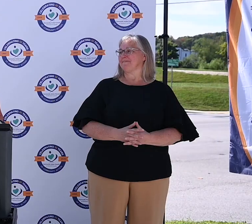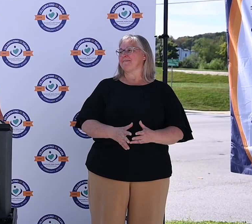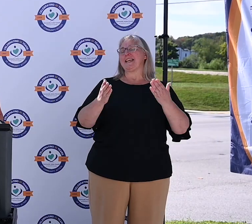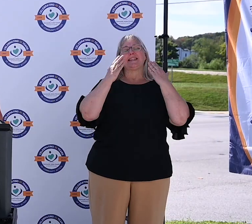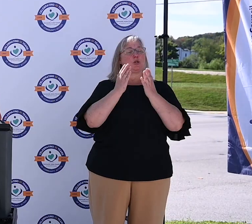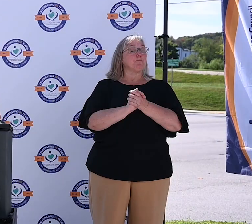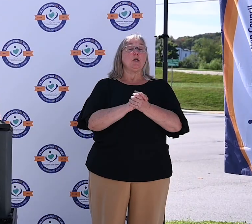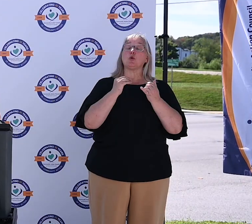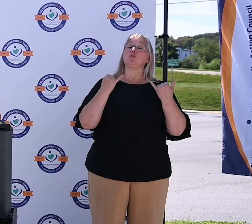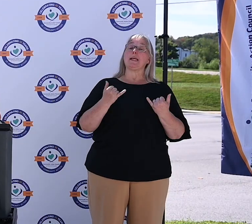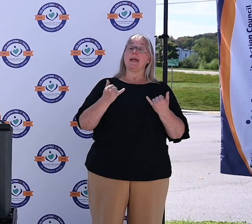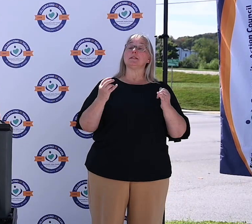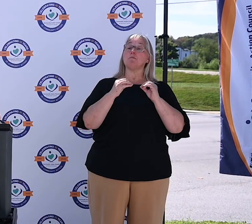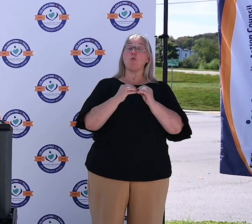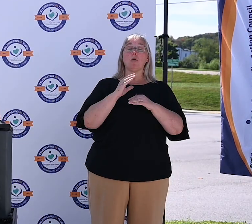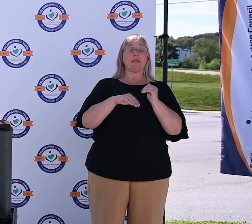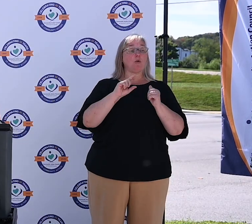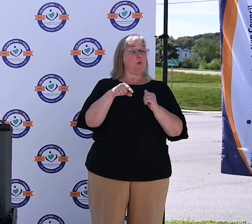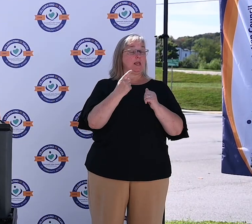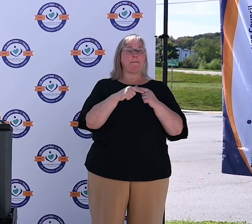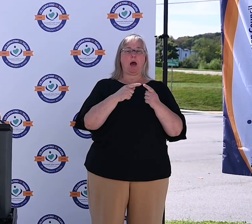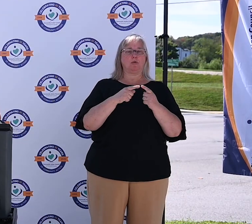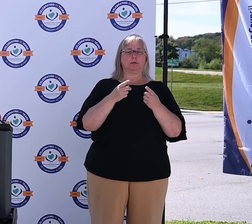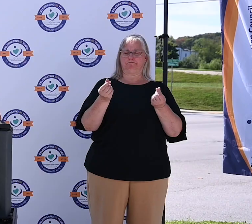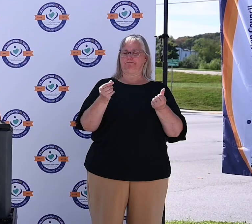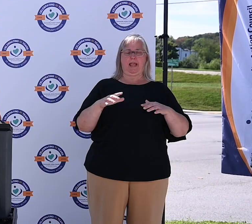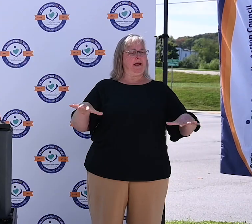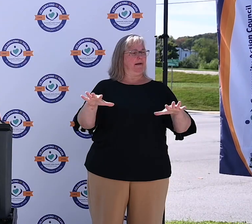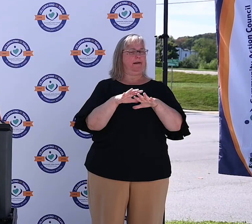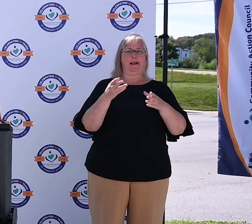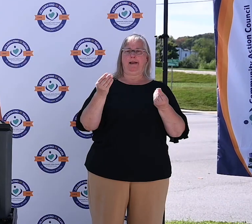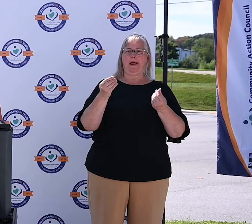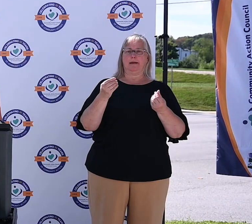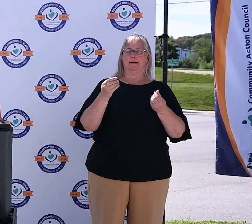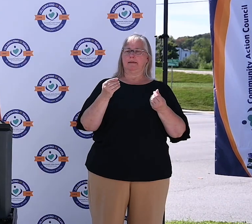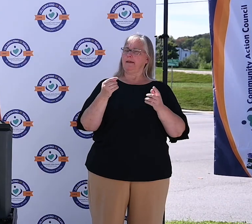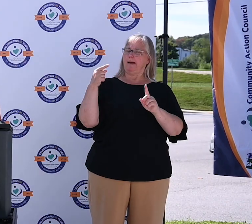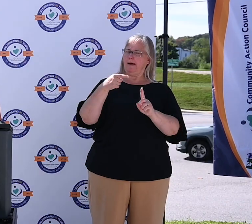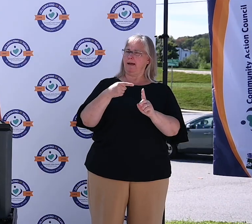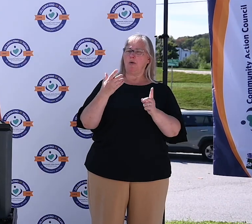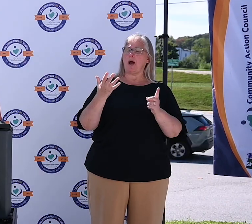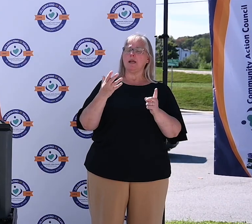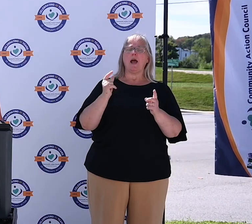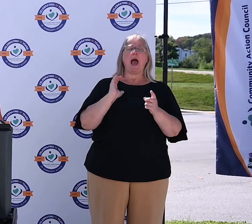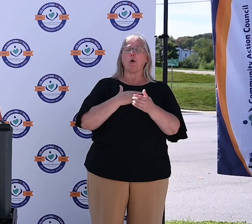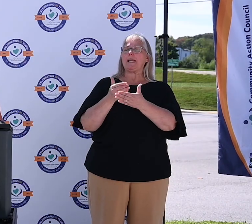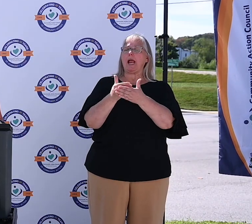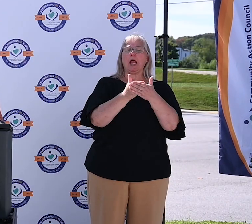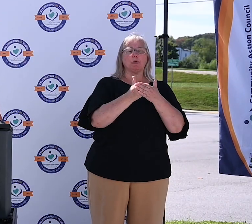Thank you. So today is more than just about a plot of land. It's about our neighbors. It's about our friend